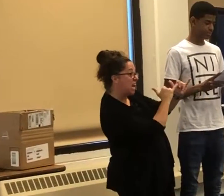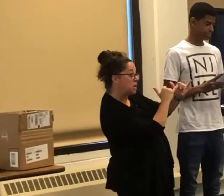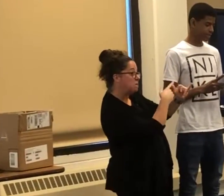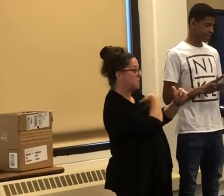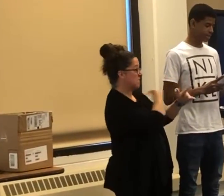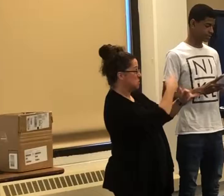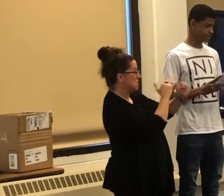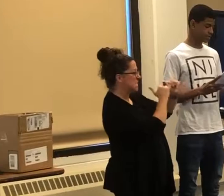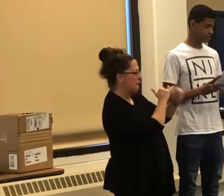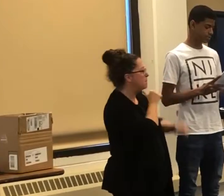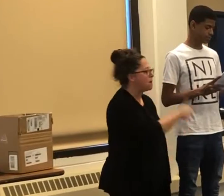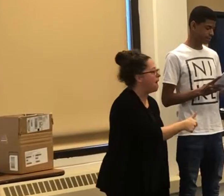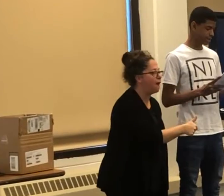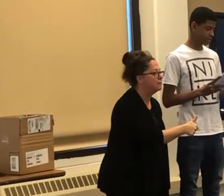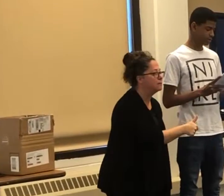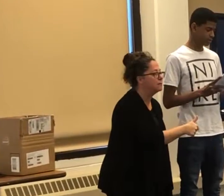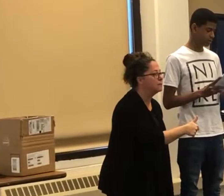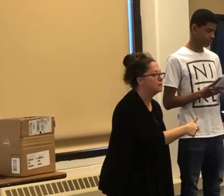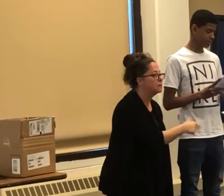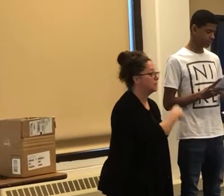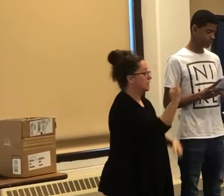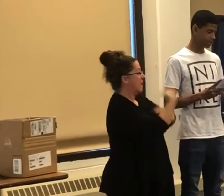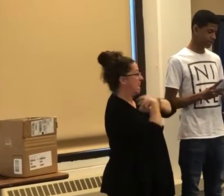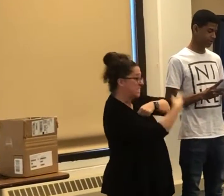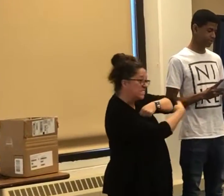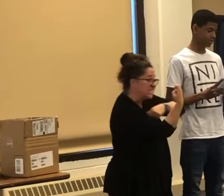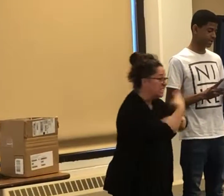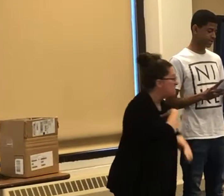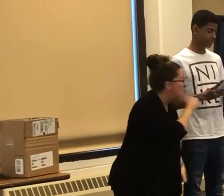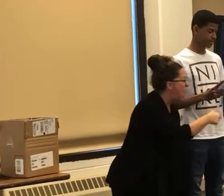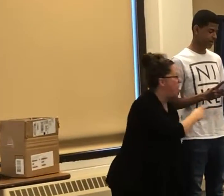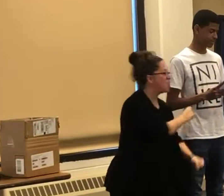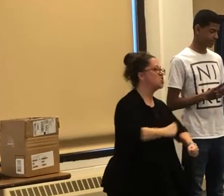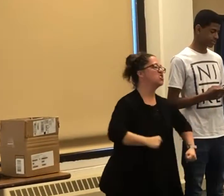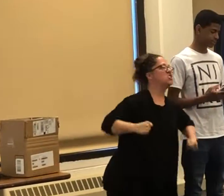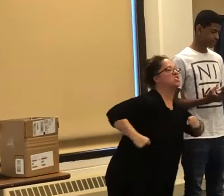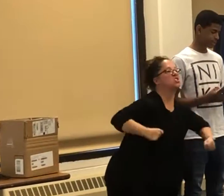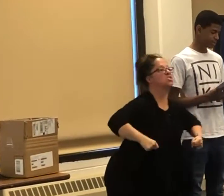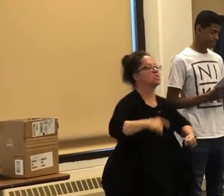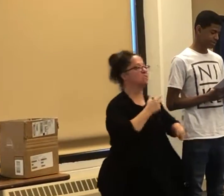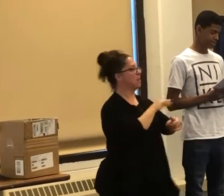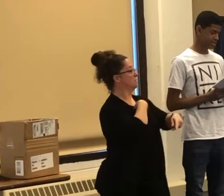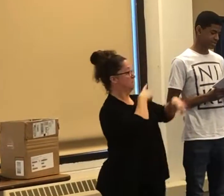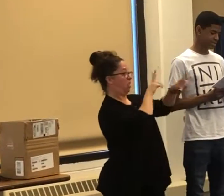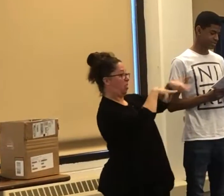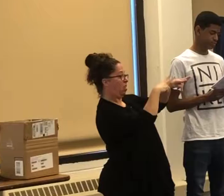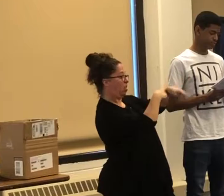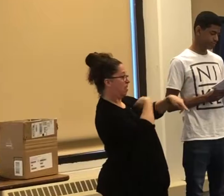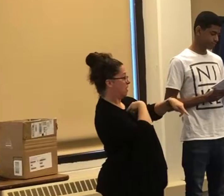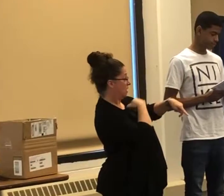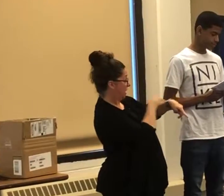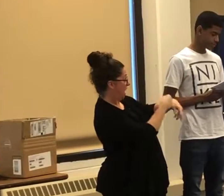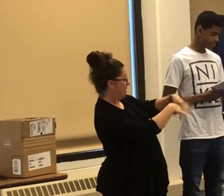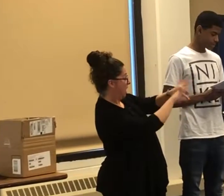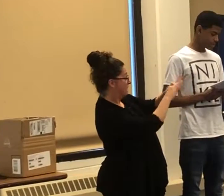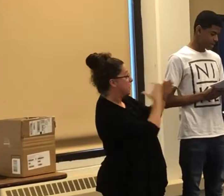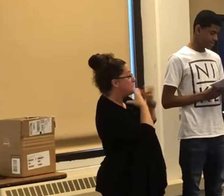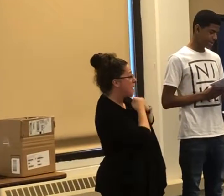disrupt. I don't steal. I don't treat other people like their lives don't have. Because that's not true.